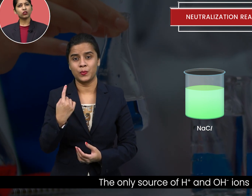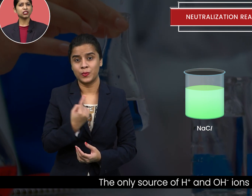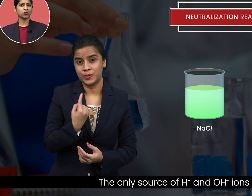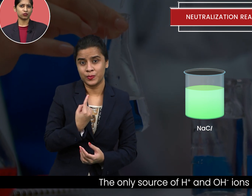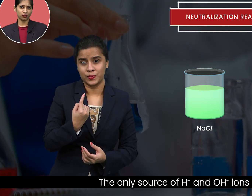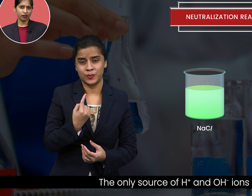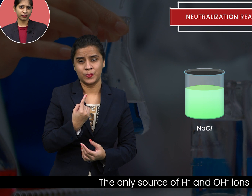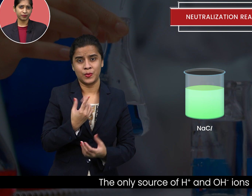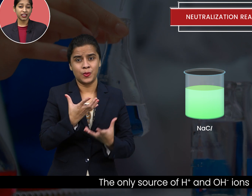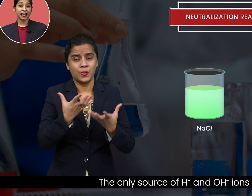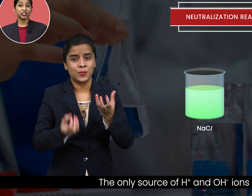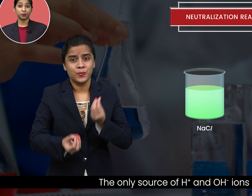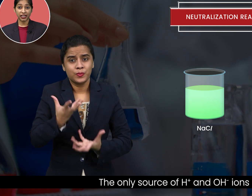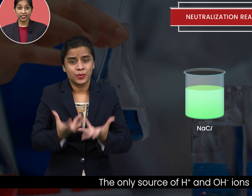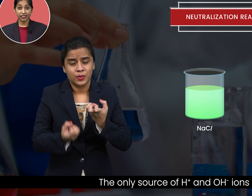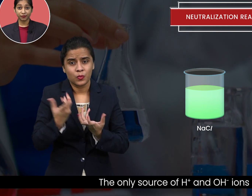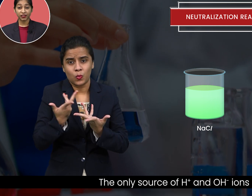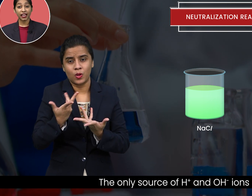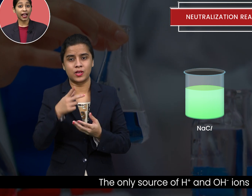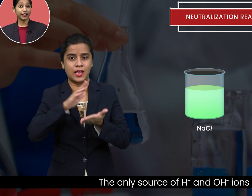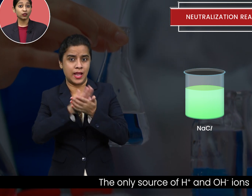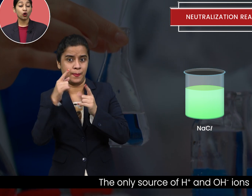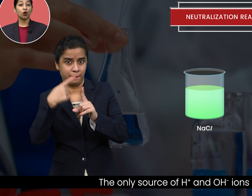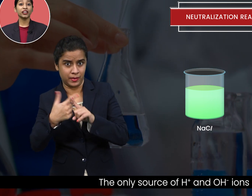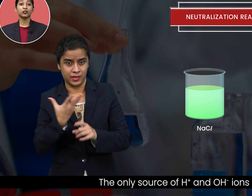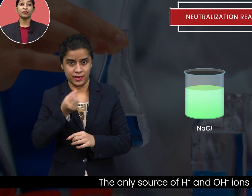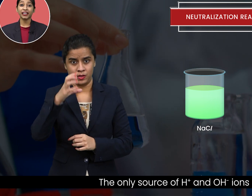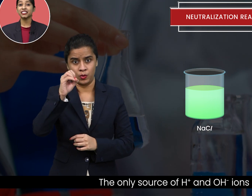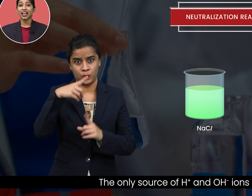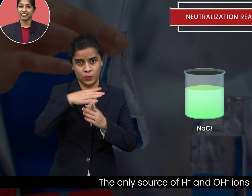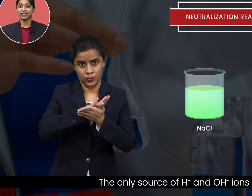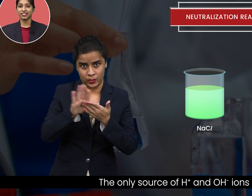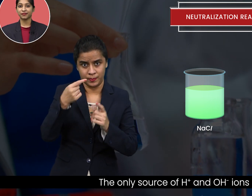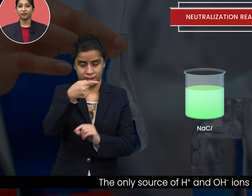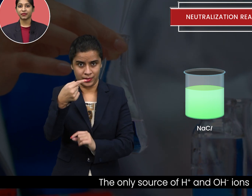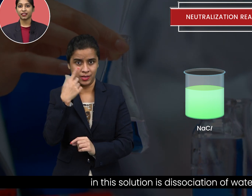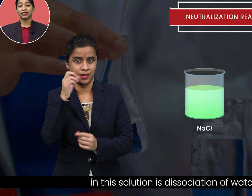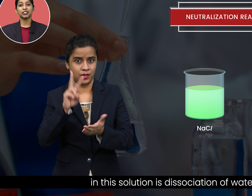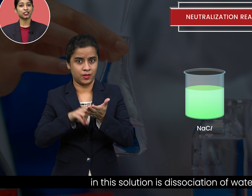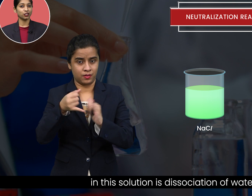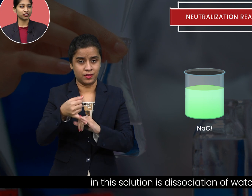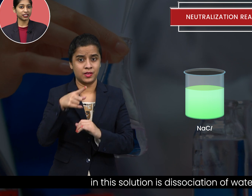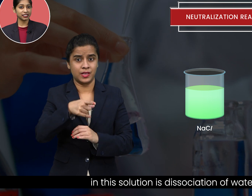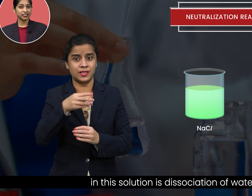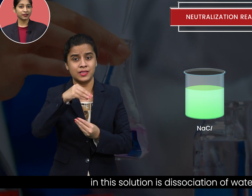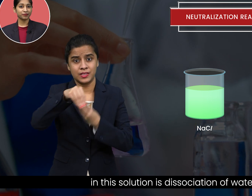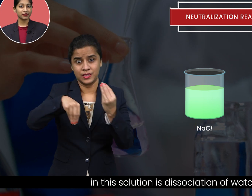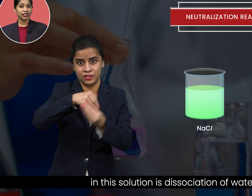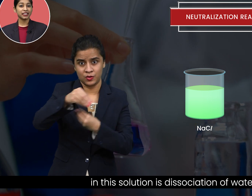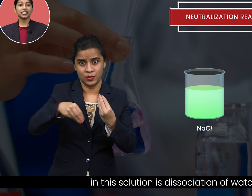The only source of H plus and OH minus ions in this solution